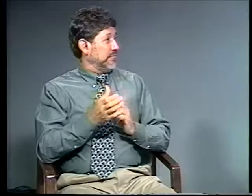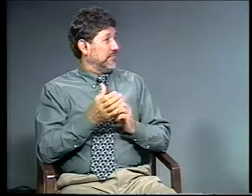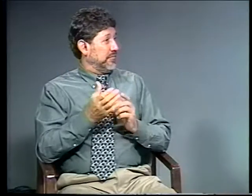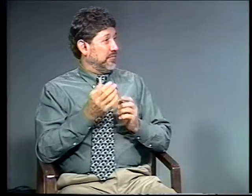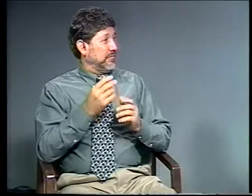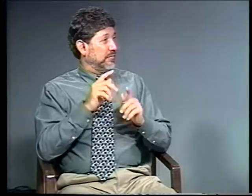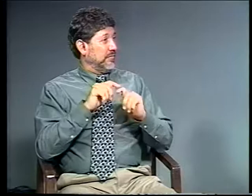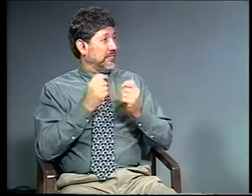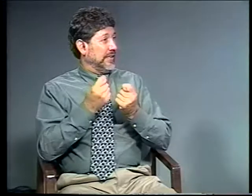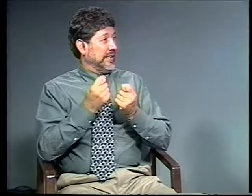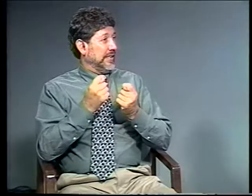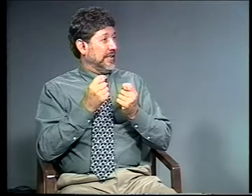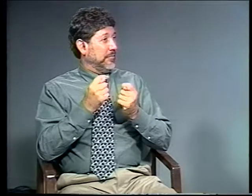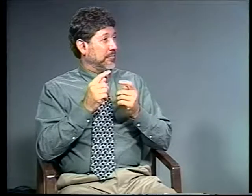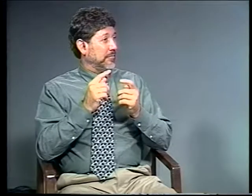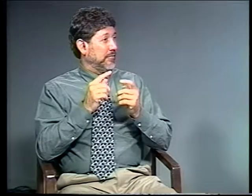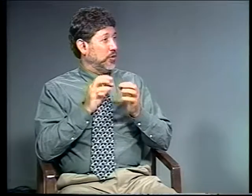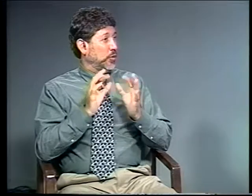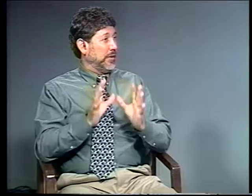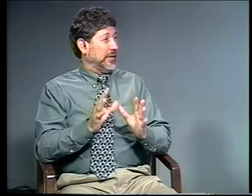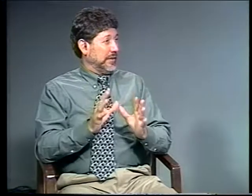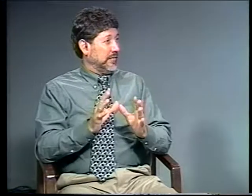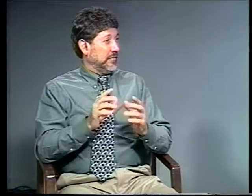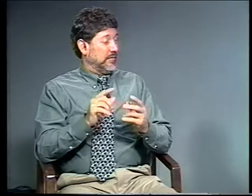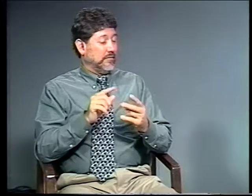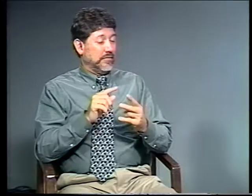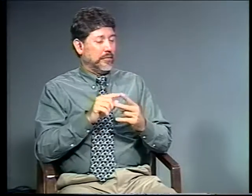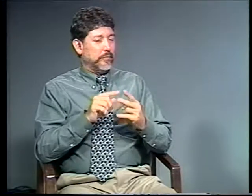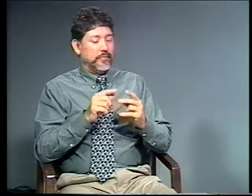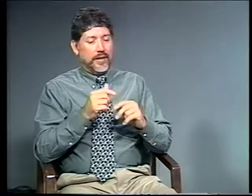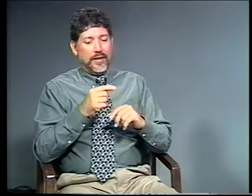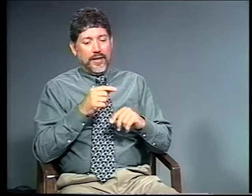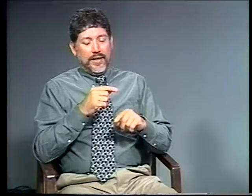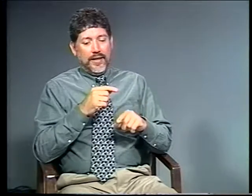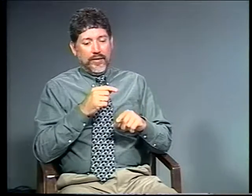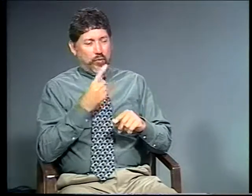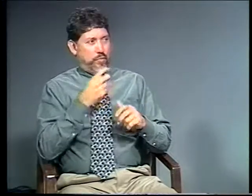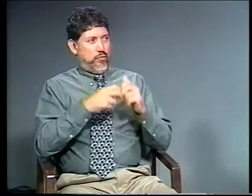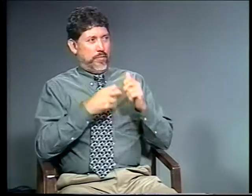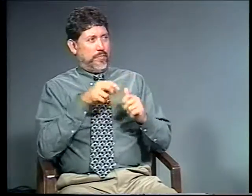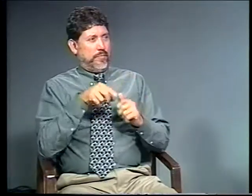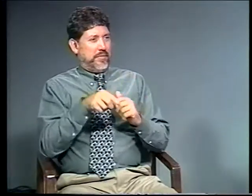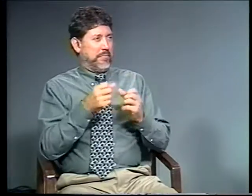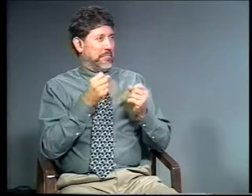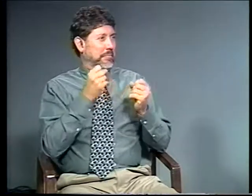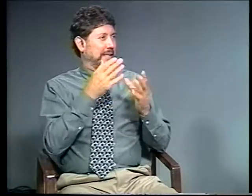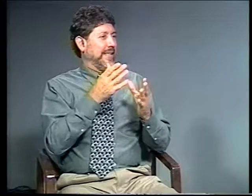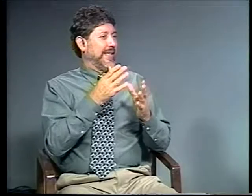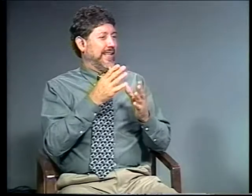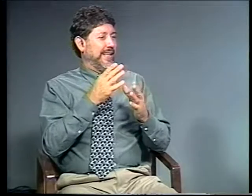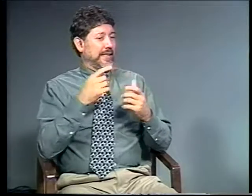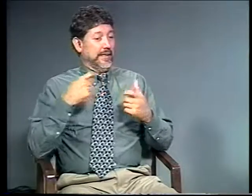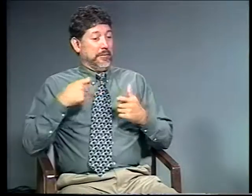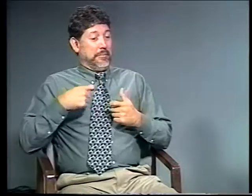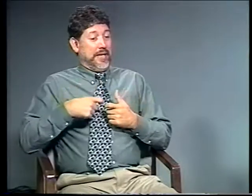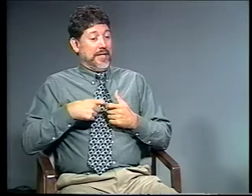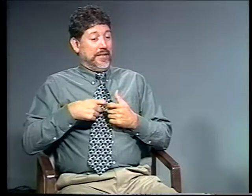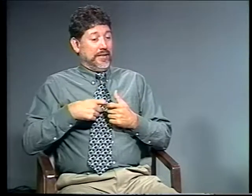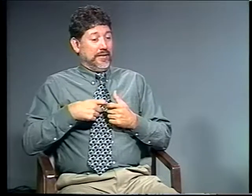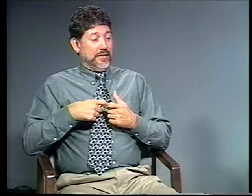from your own culture and one from another culture could work together as in team interpreting. I